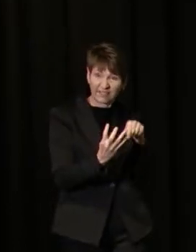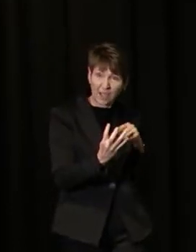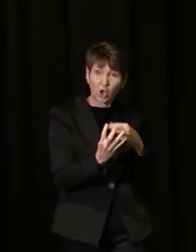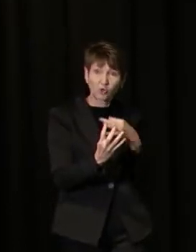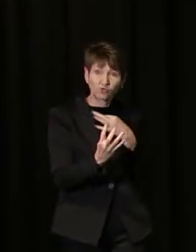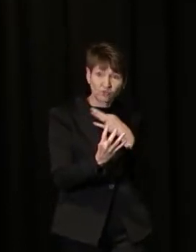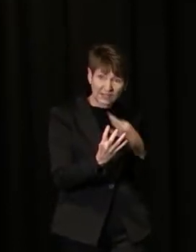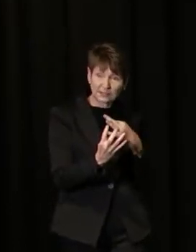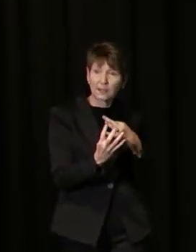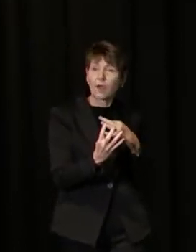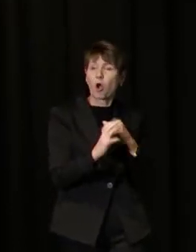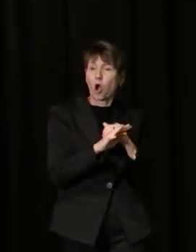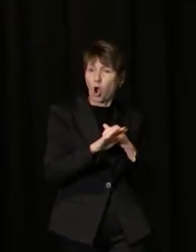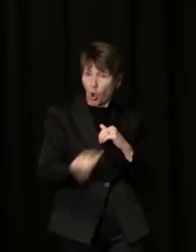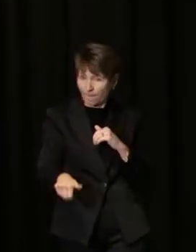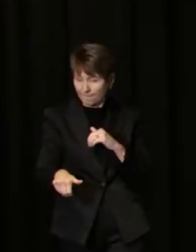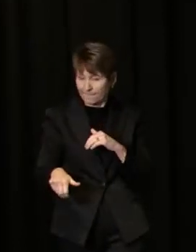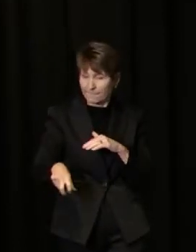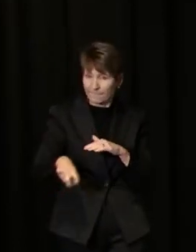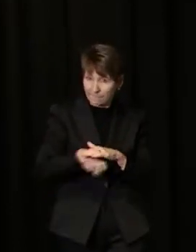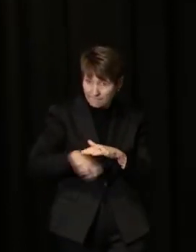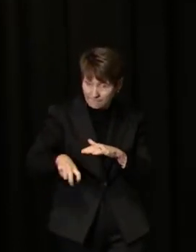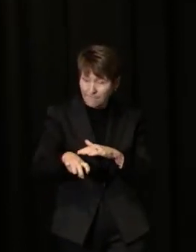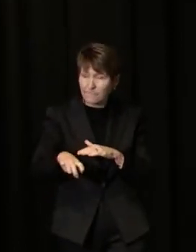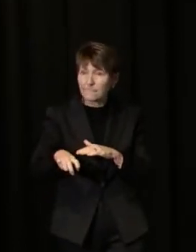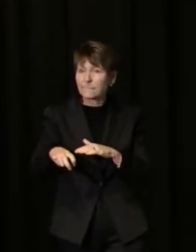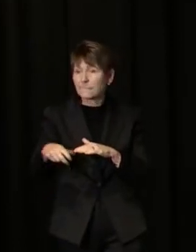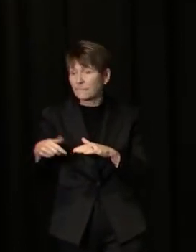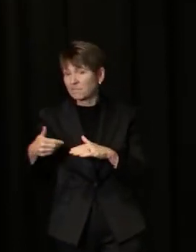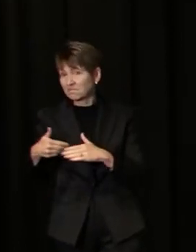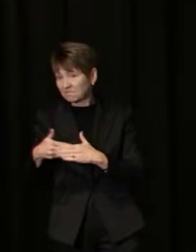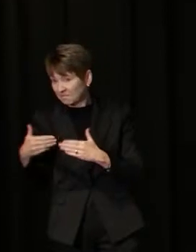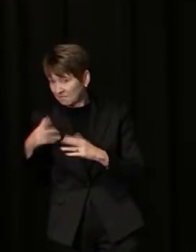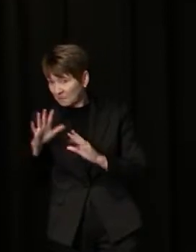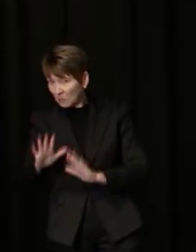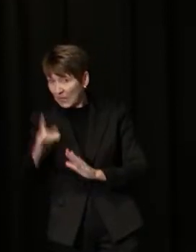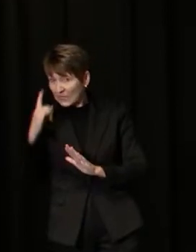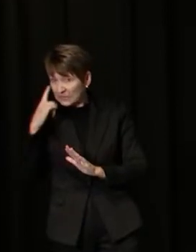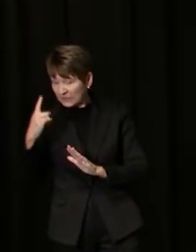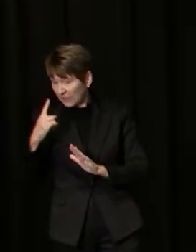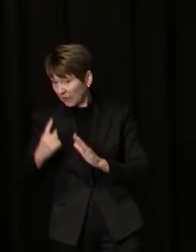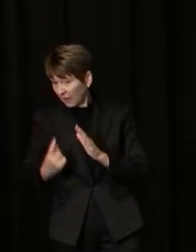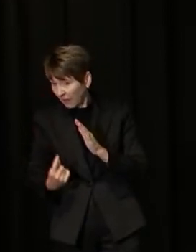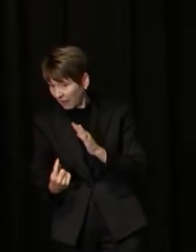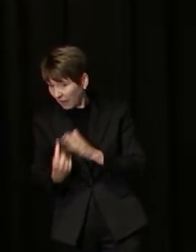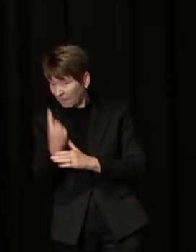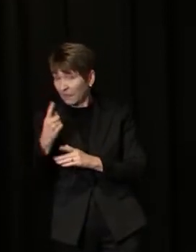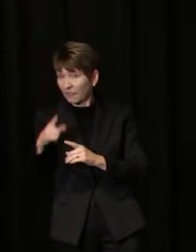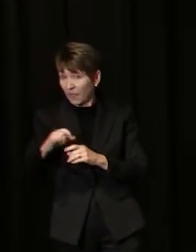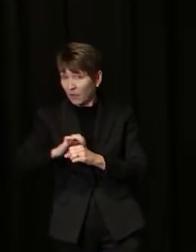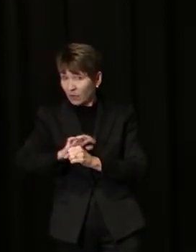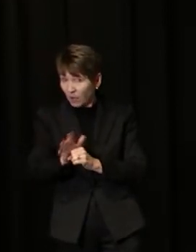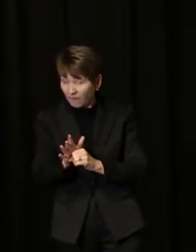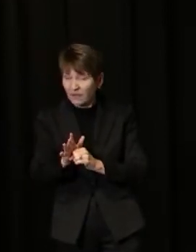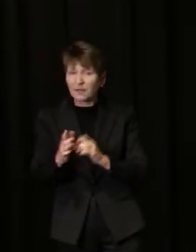in transmission patterns, and the greater clarity that we've established, whether it comes to workplaces, schools and